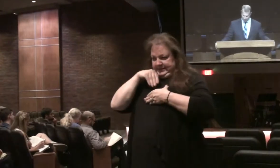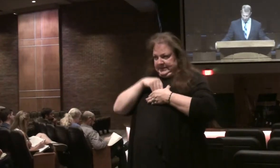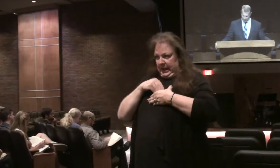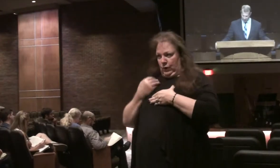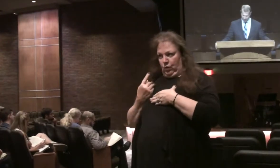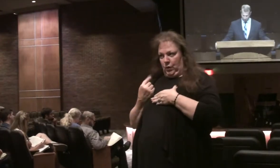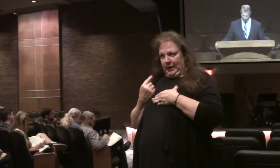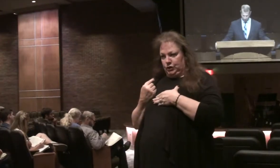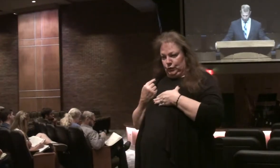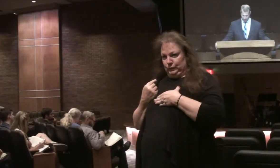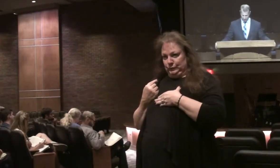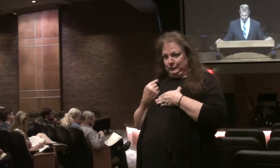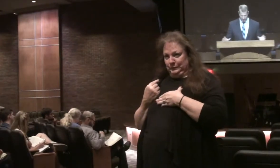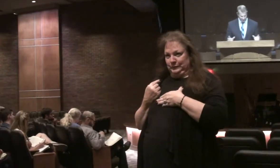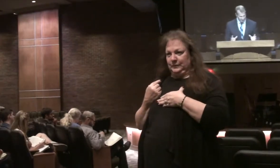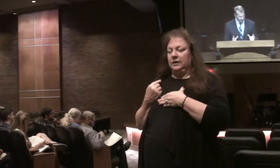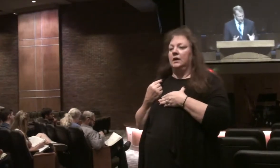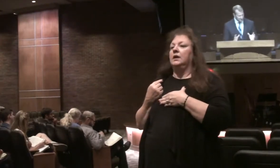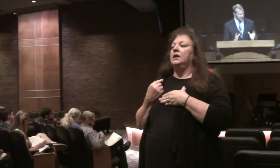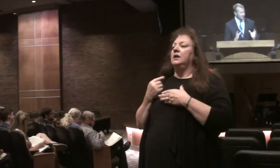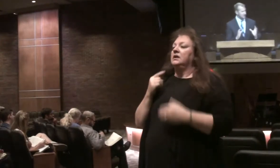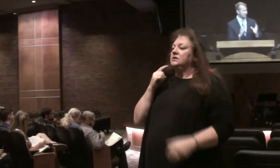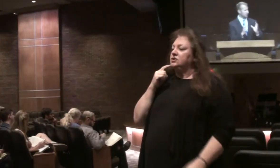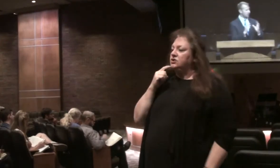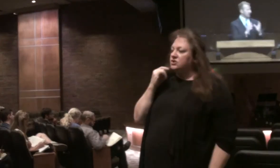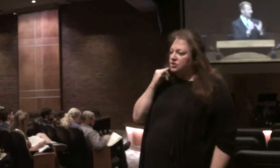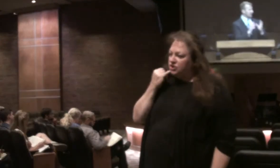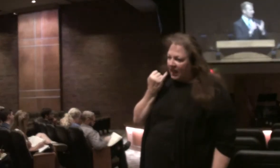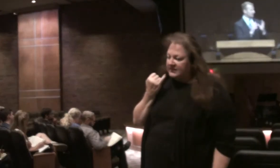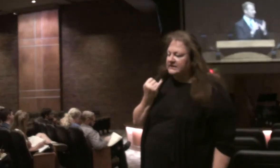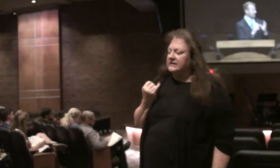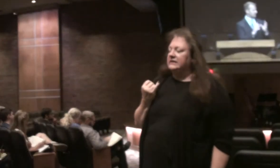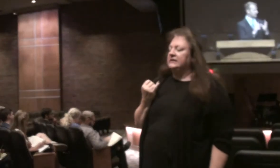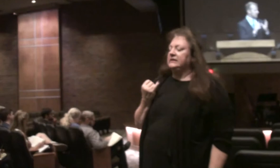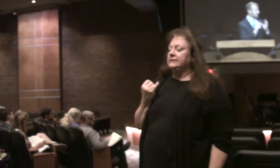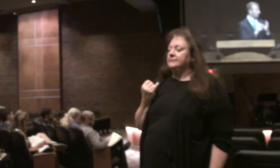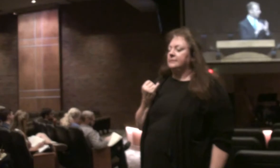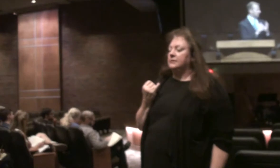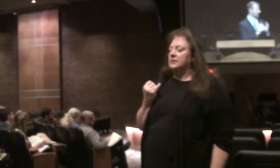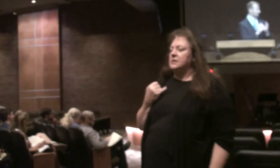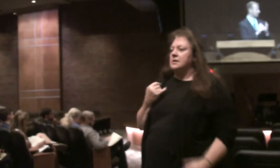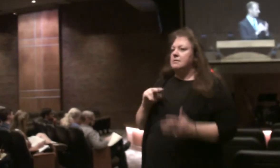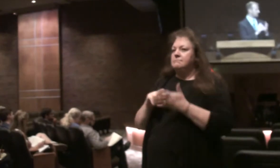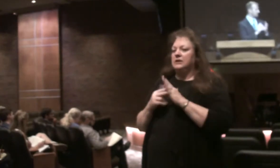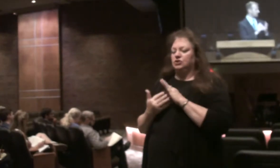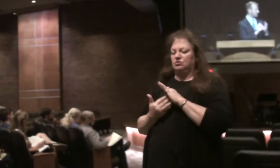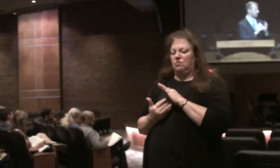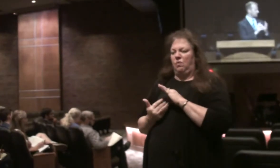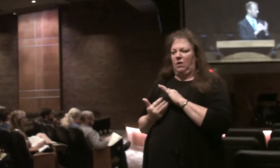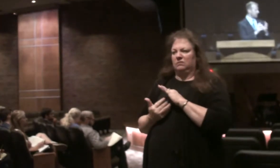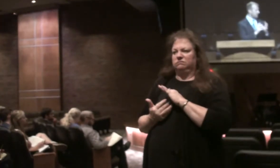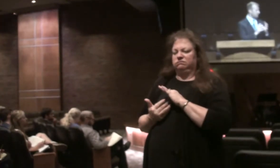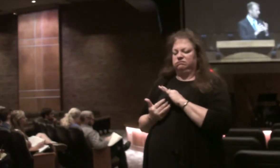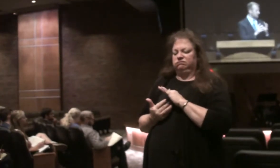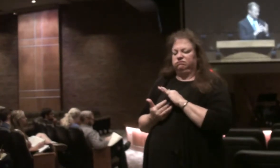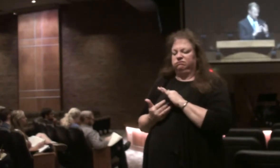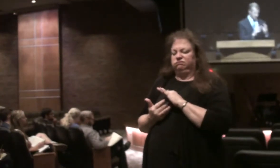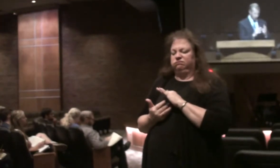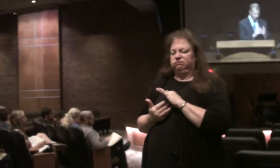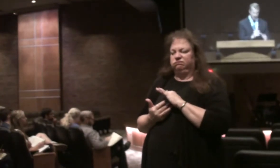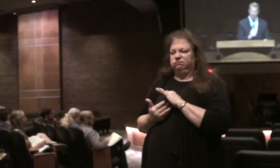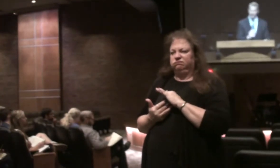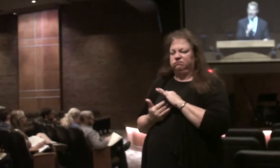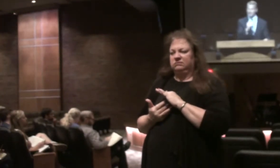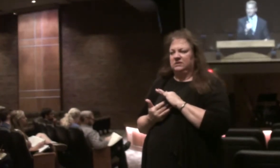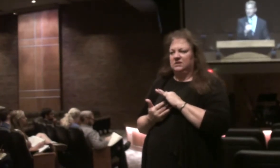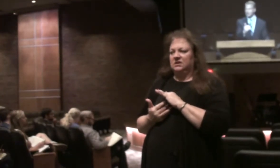of the inner man as well. The idea of jealousy, the word came from that to be boiling. The idea of the word meant to be